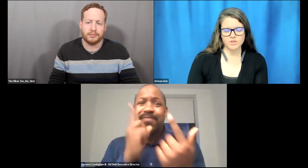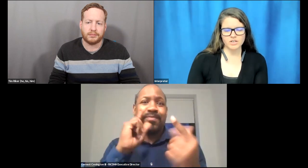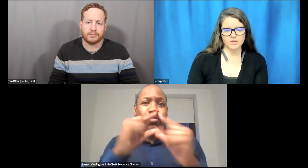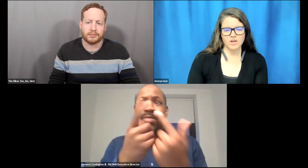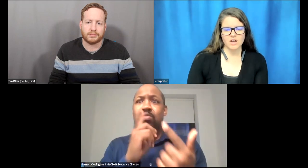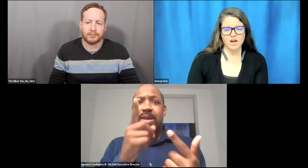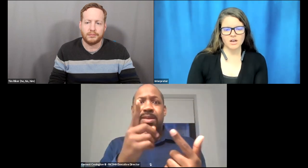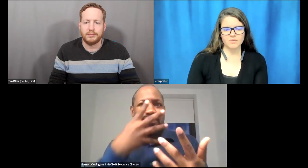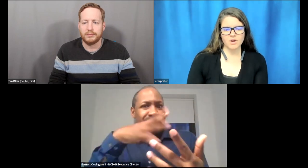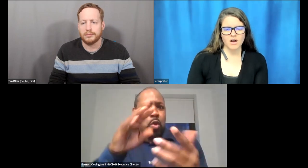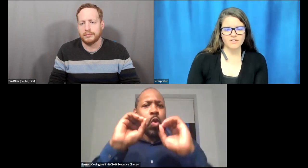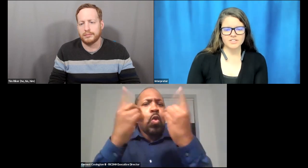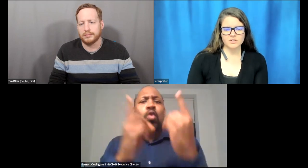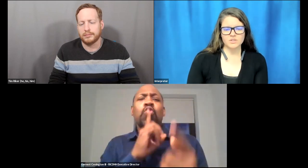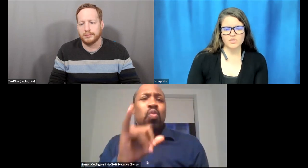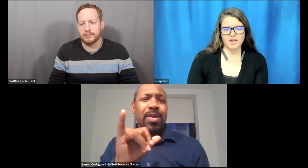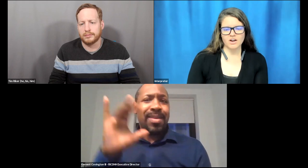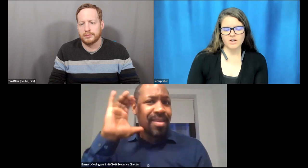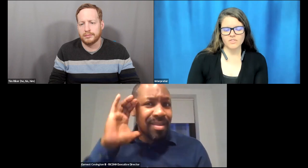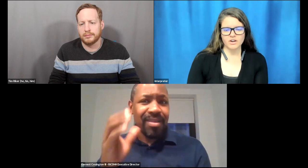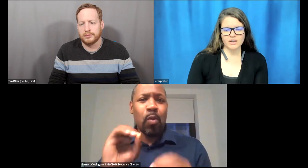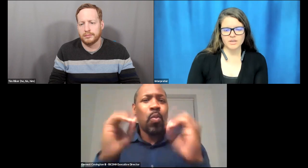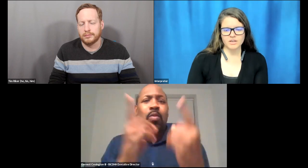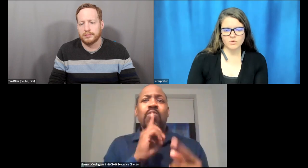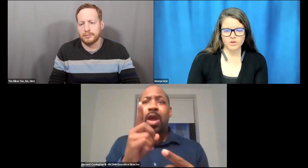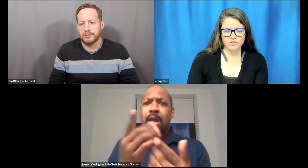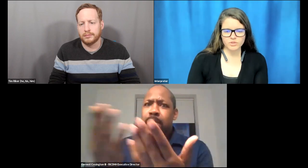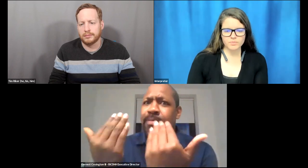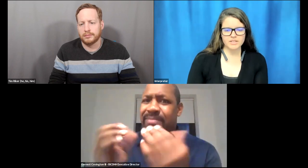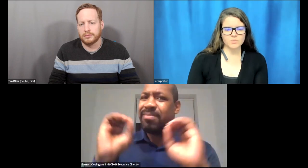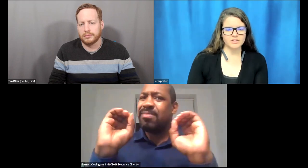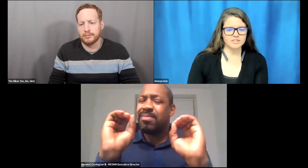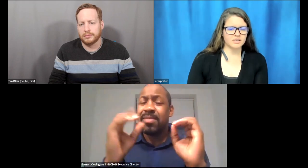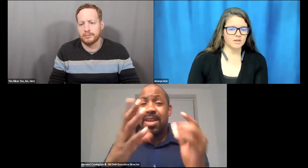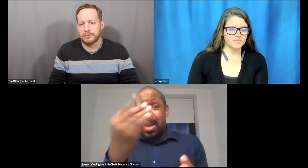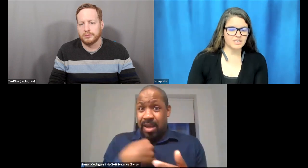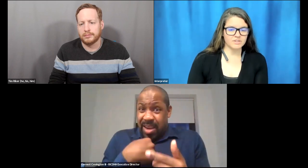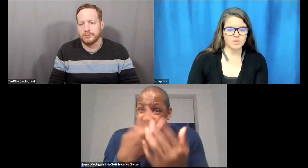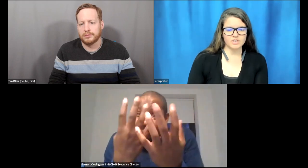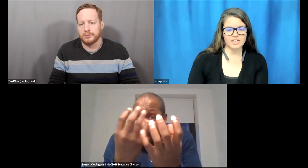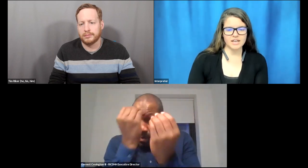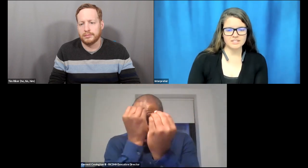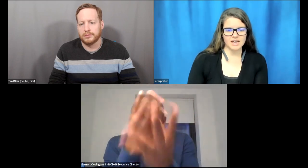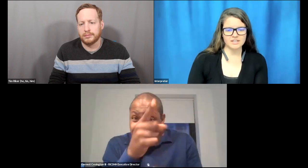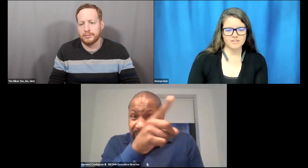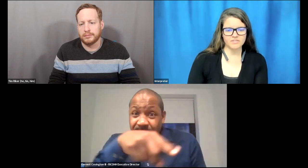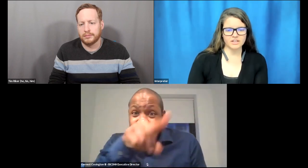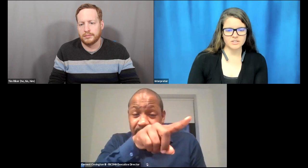community, often there can be an ignored group, as well as the deaf community has that feeling as